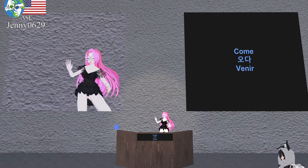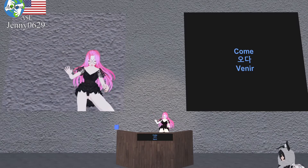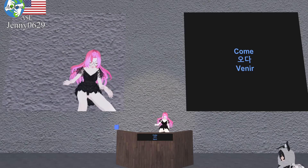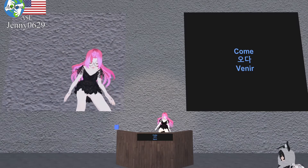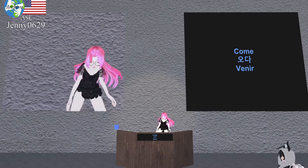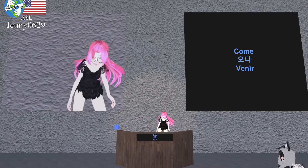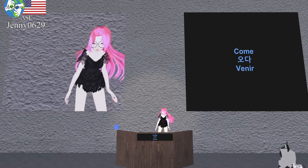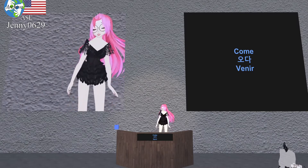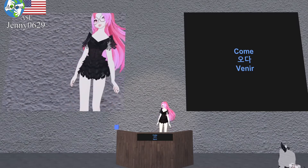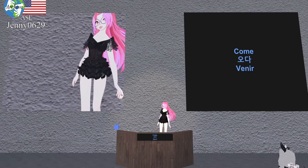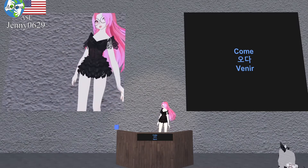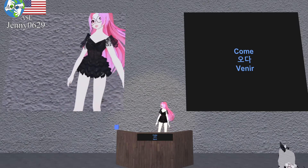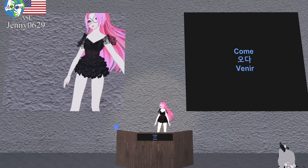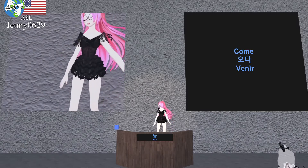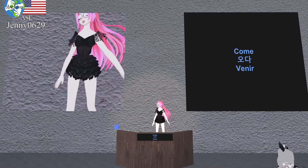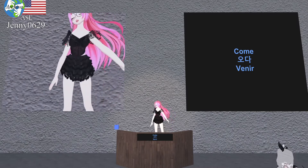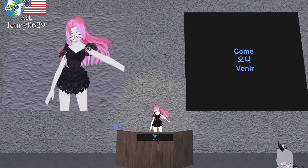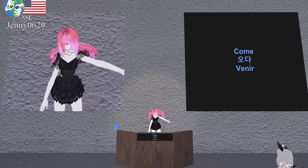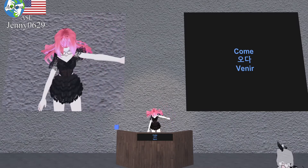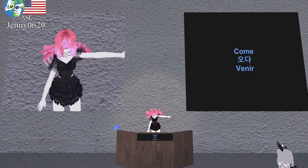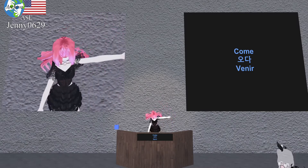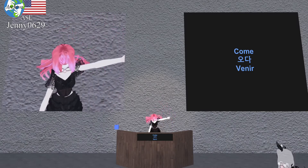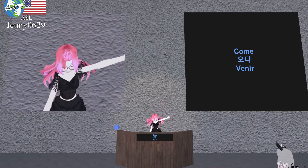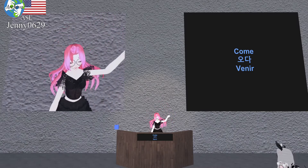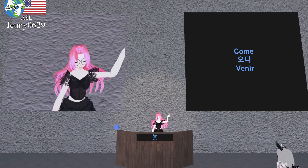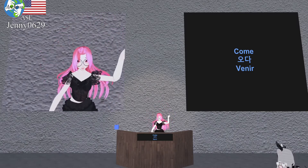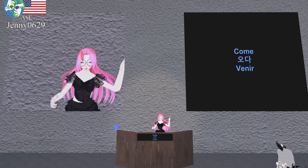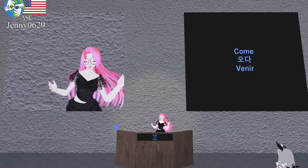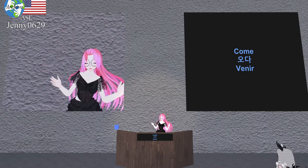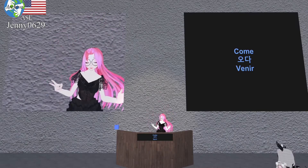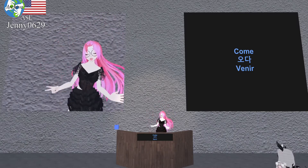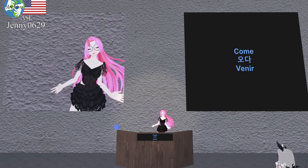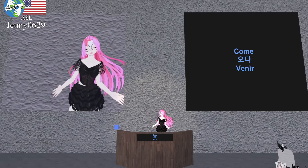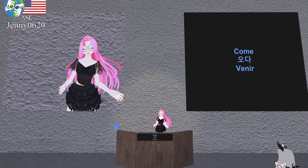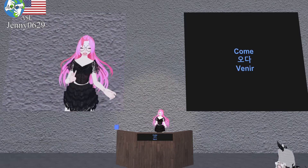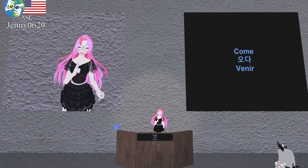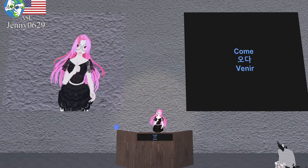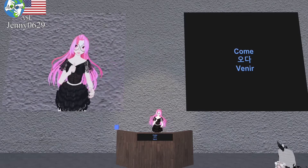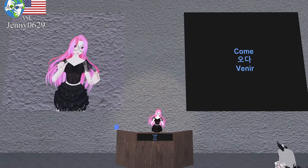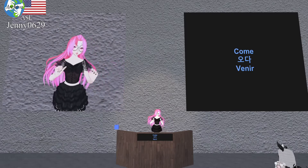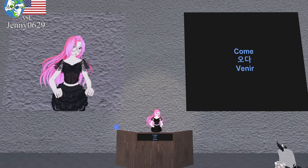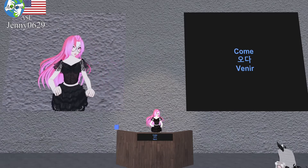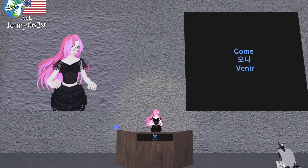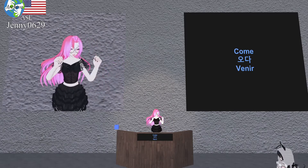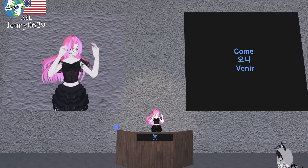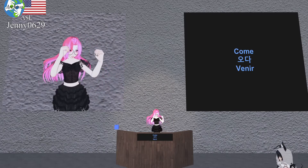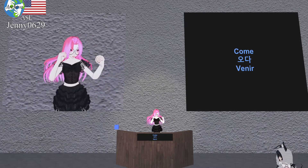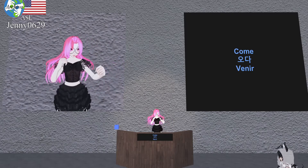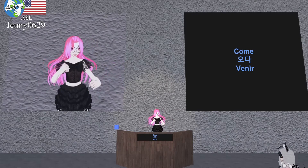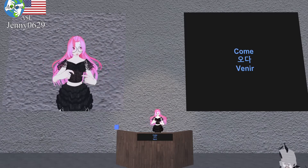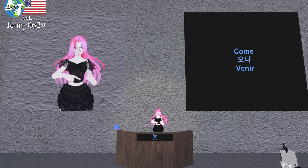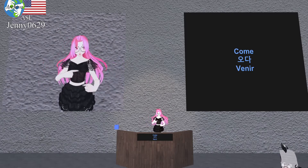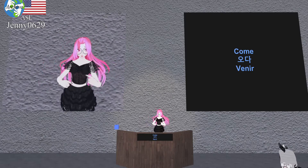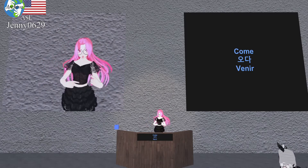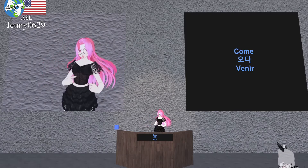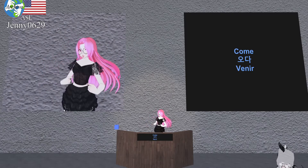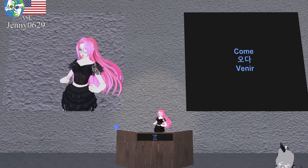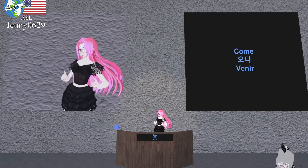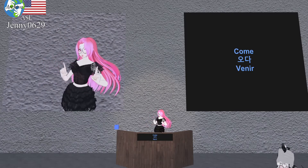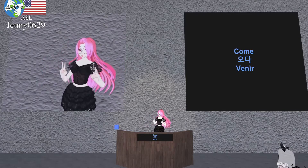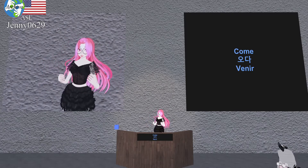No! Okay, yeah. Okay, so let's talk about who can